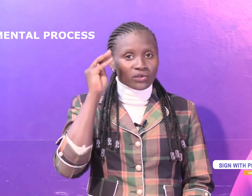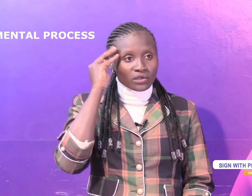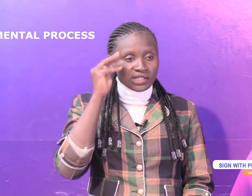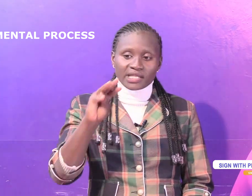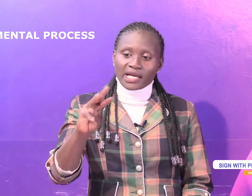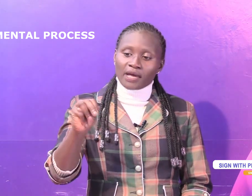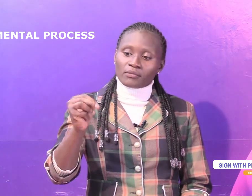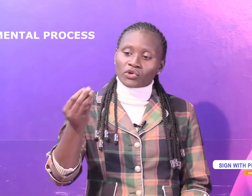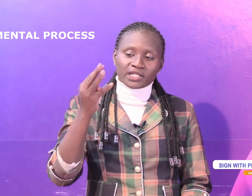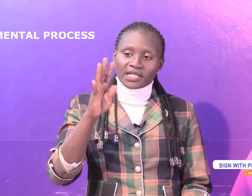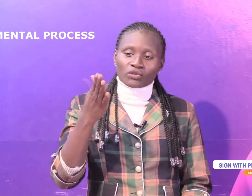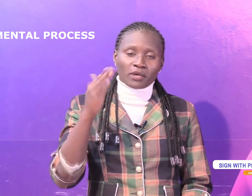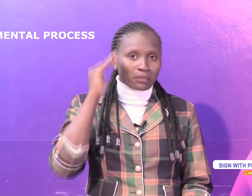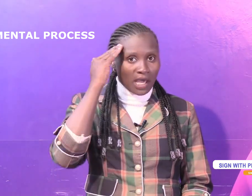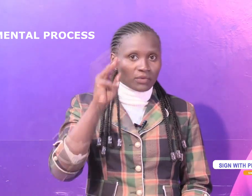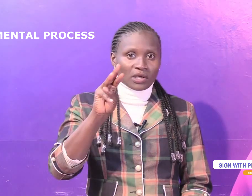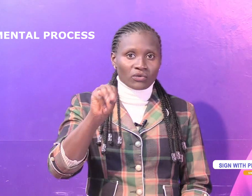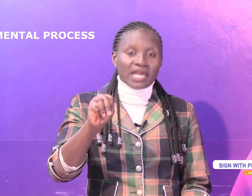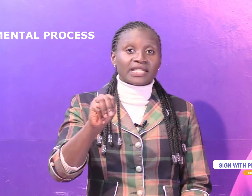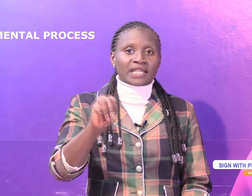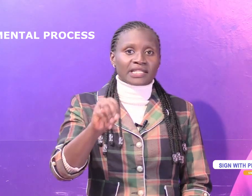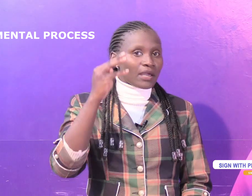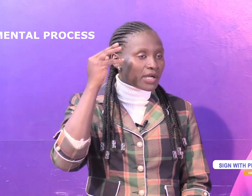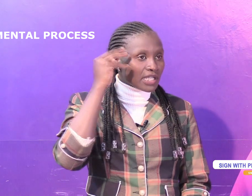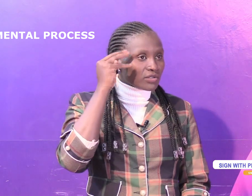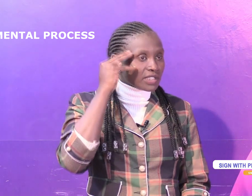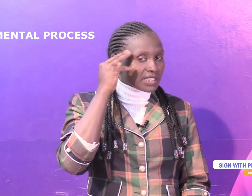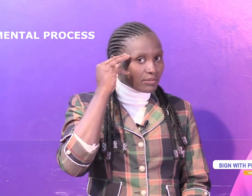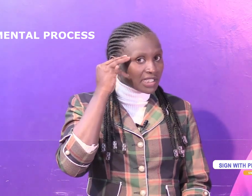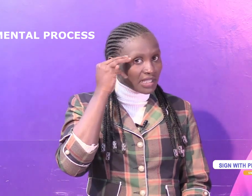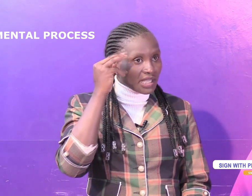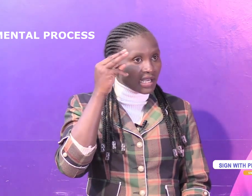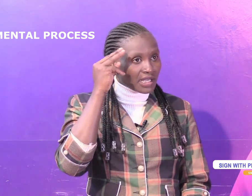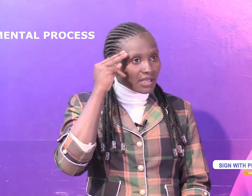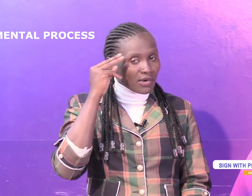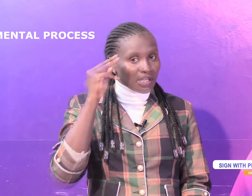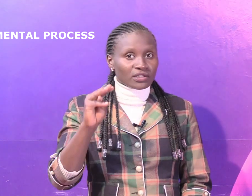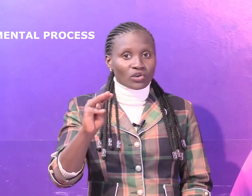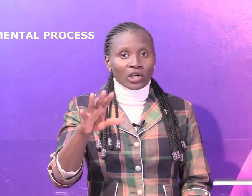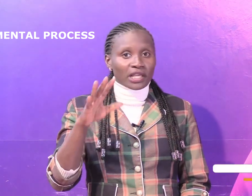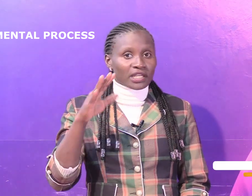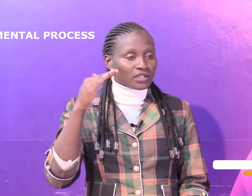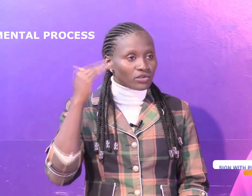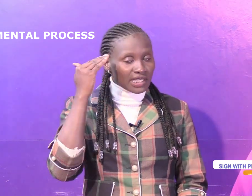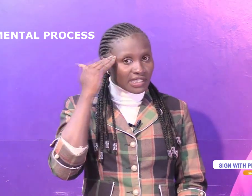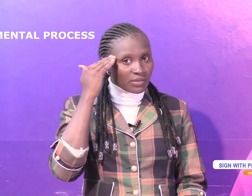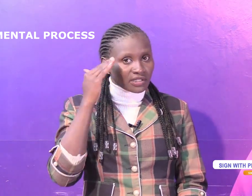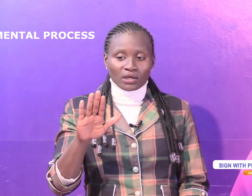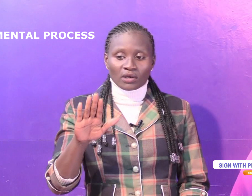letter M, not just open palm. You make it a letter M and then you tap it like here. But in knowledge you just tap it open